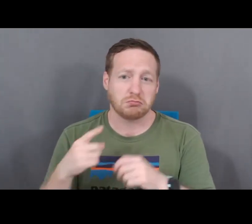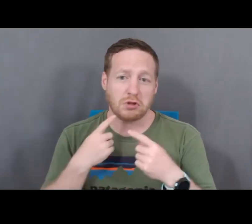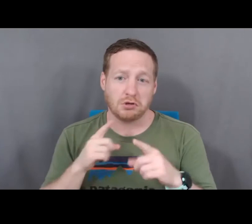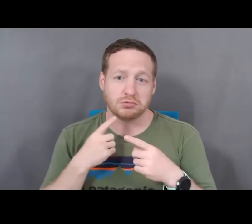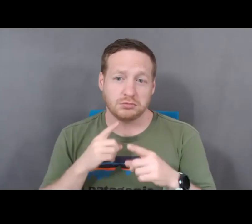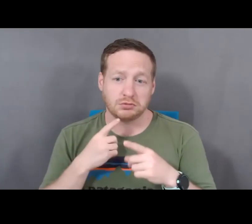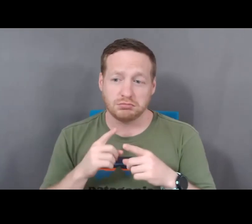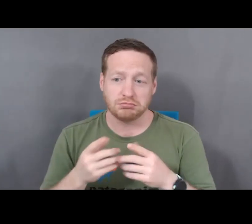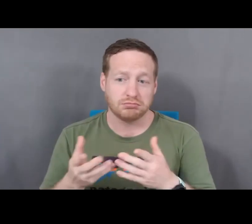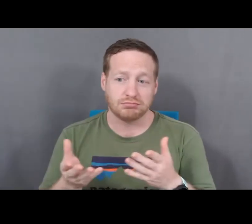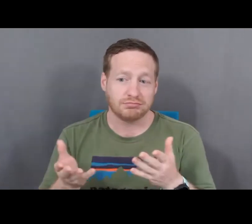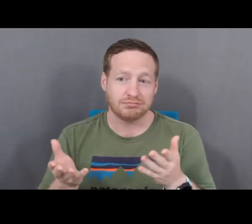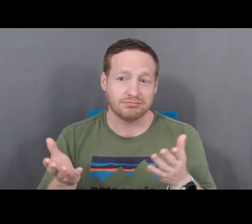Any other announcements?